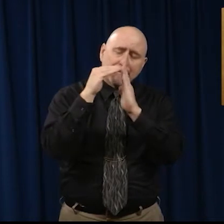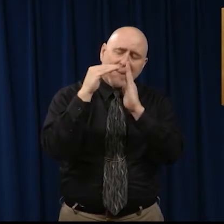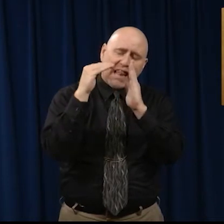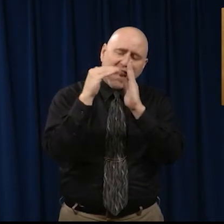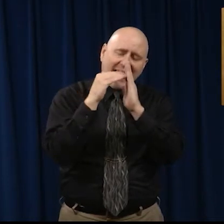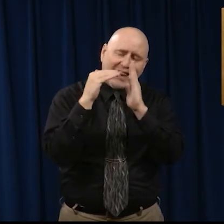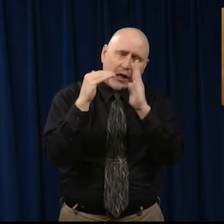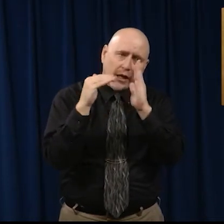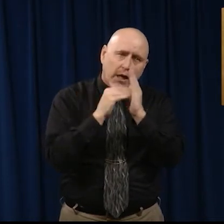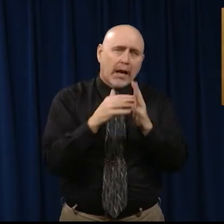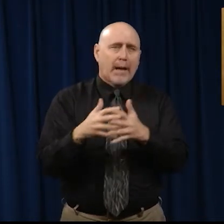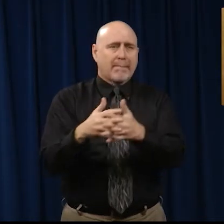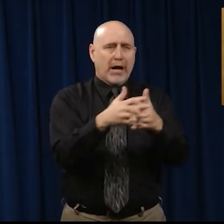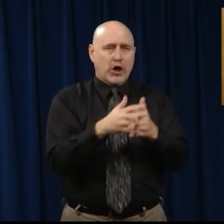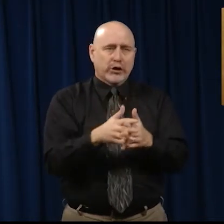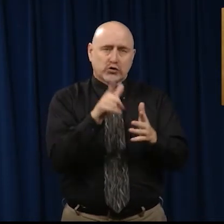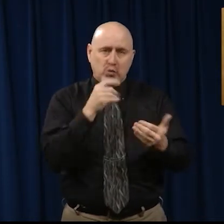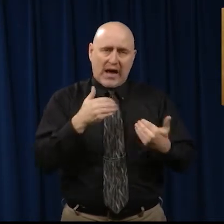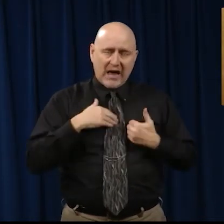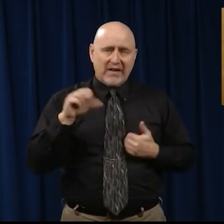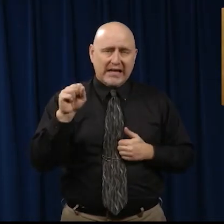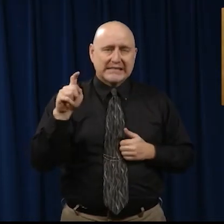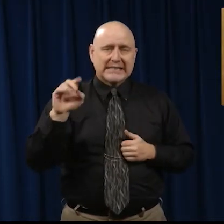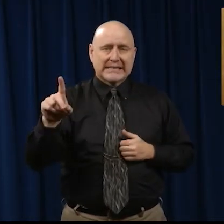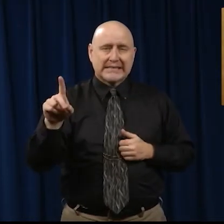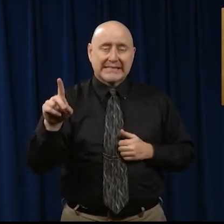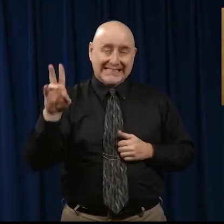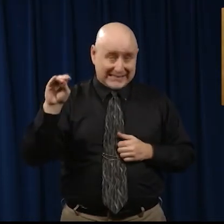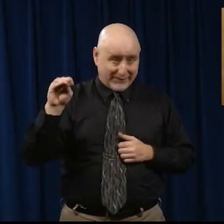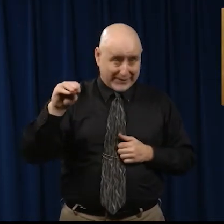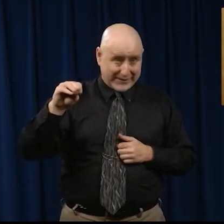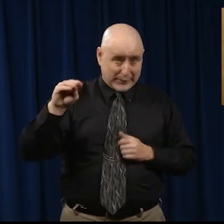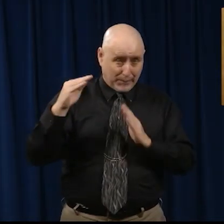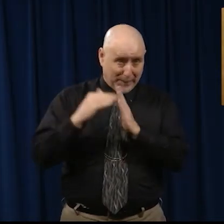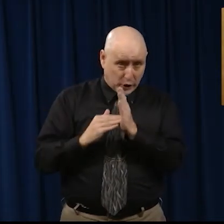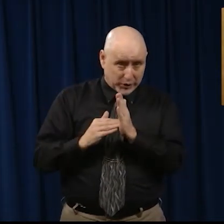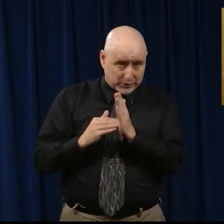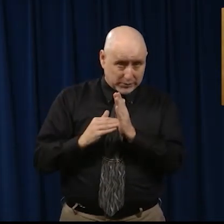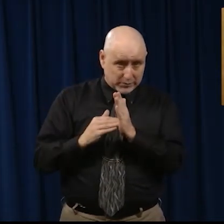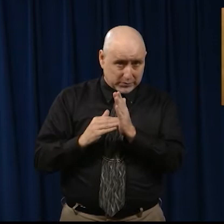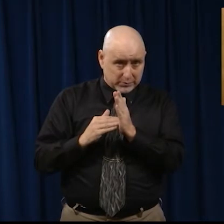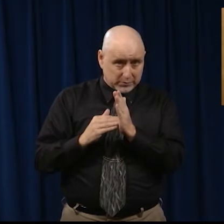70 million Americans with a sexually transmitted disease.